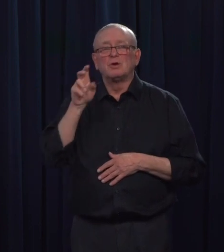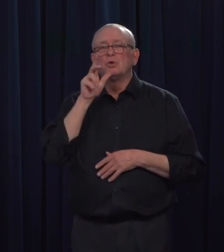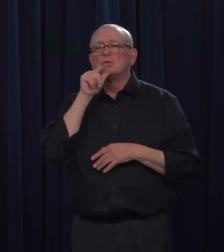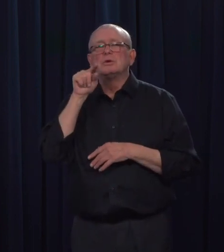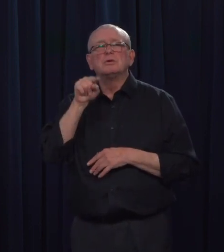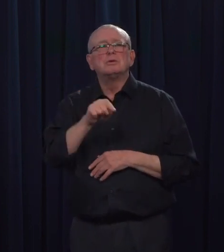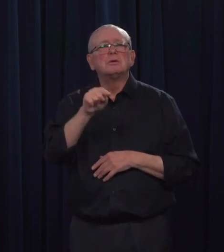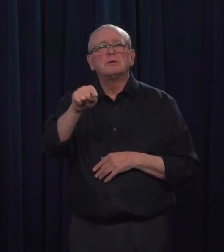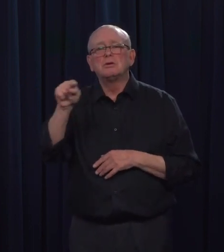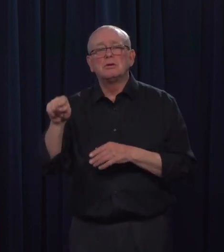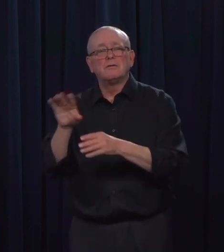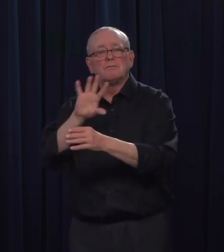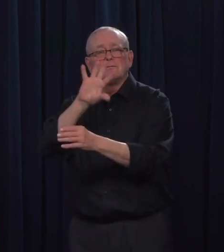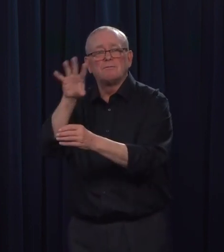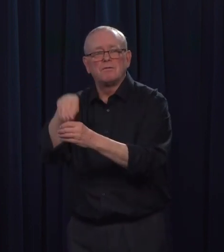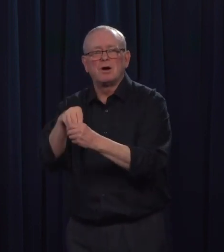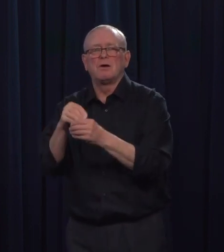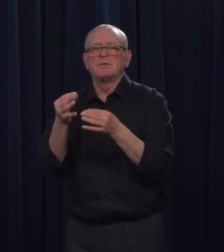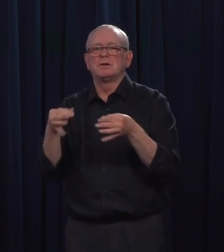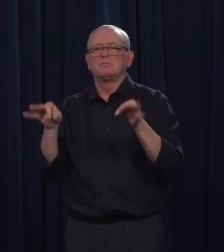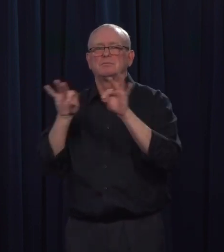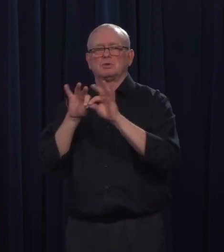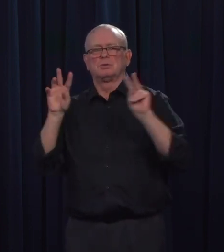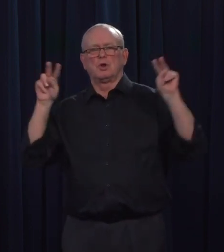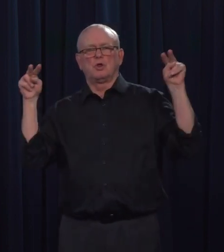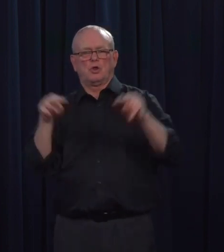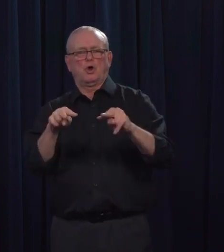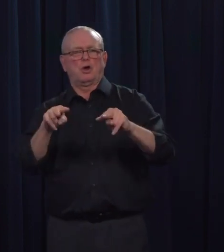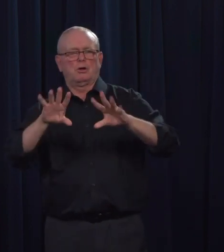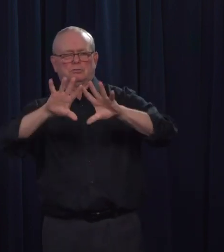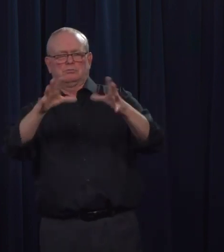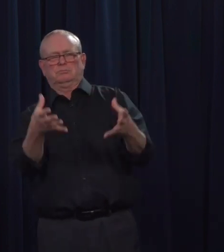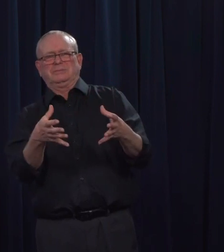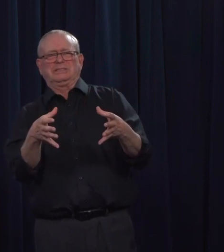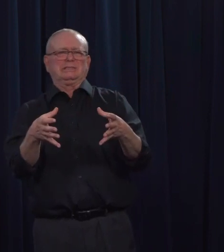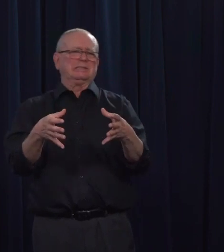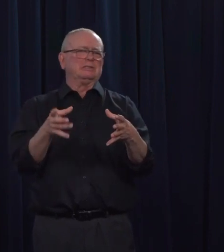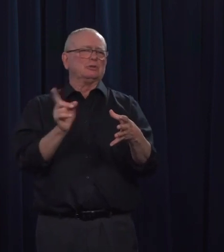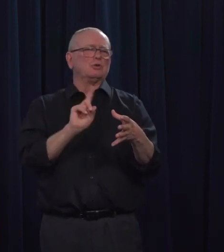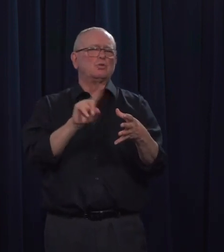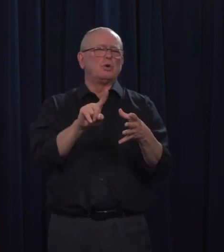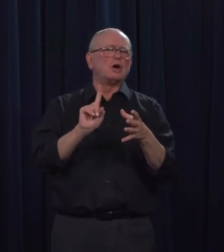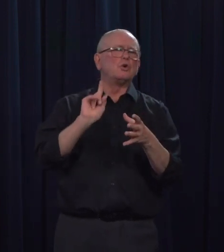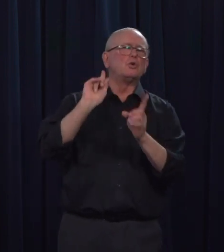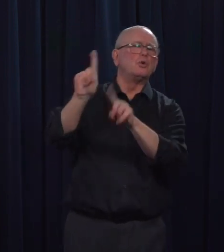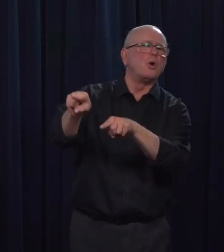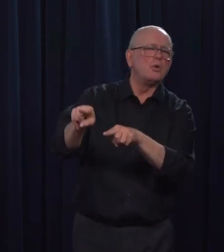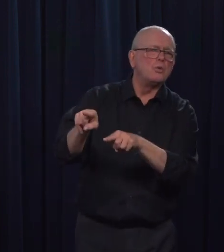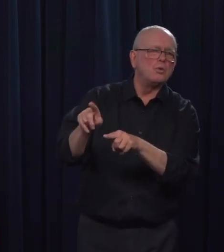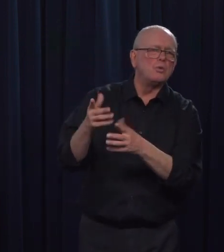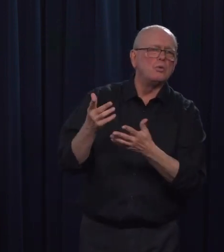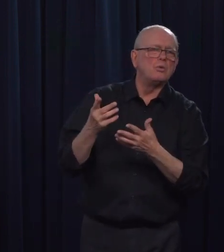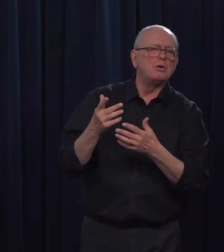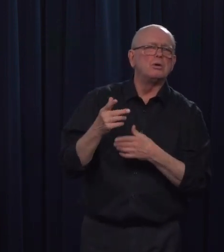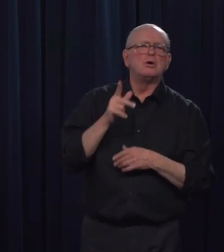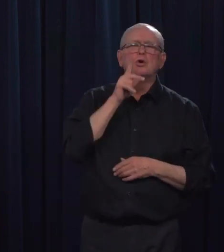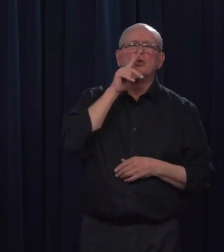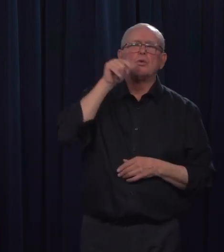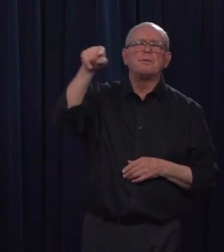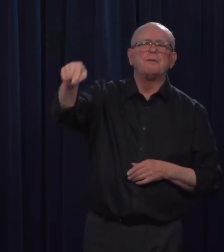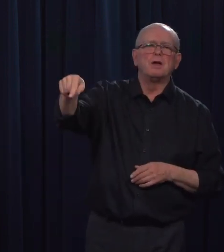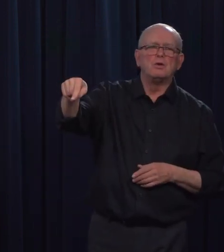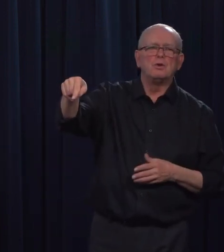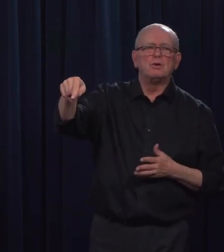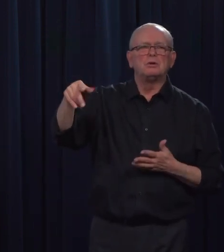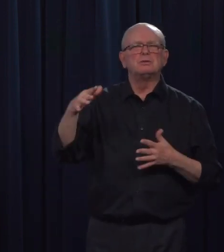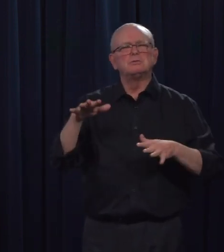look at the situation, look at where is someone going to or coming from. But the recommendations that I made